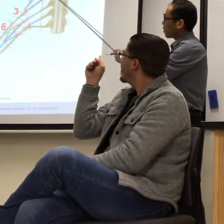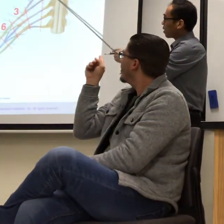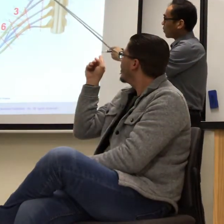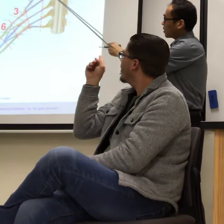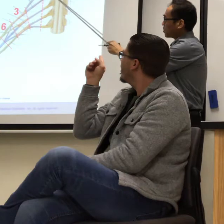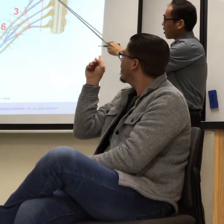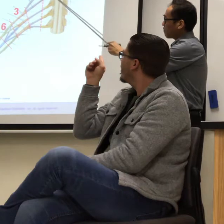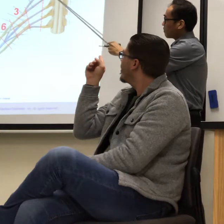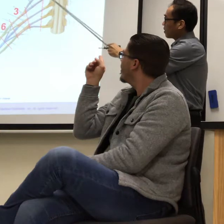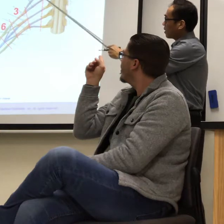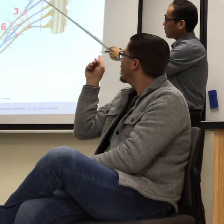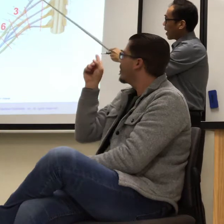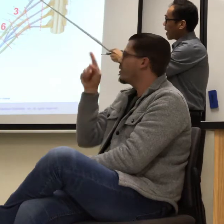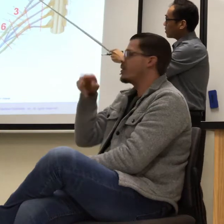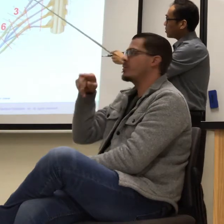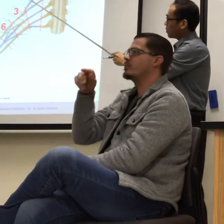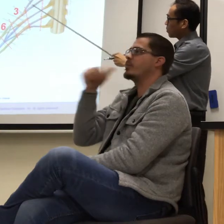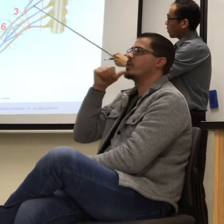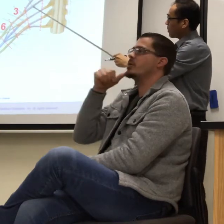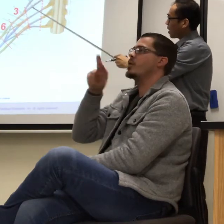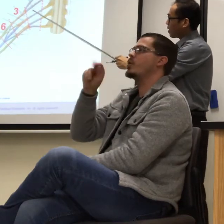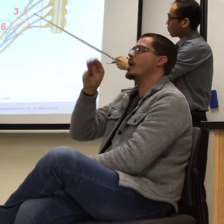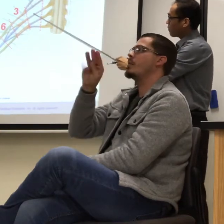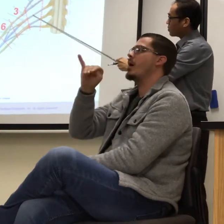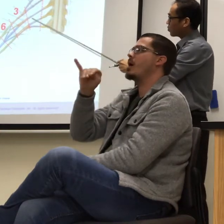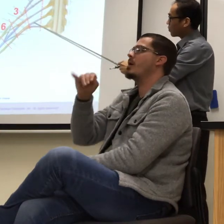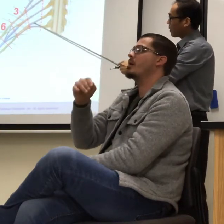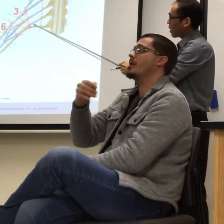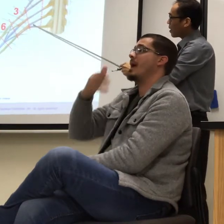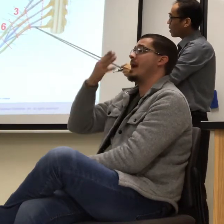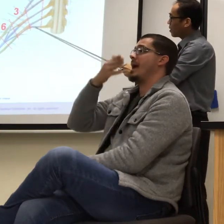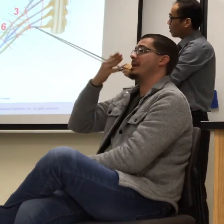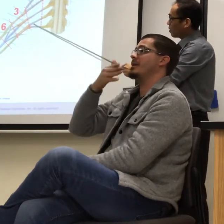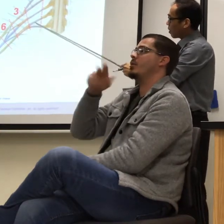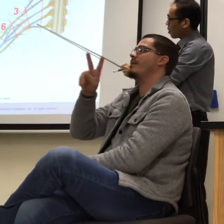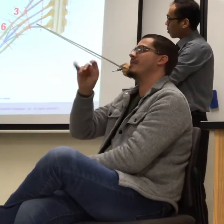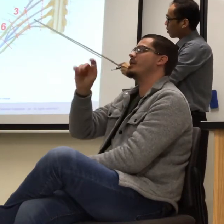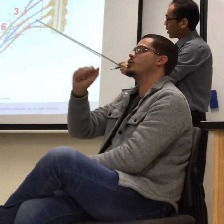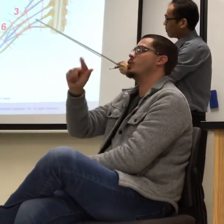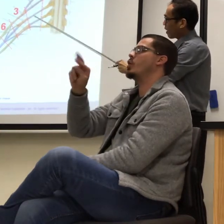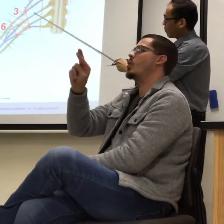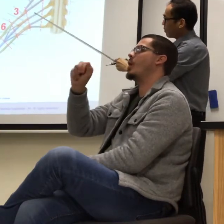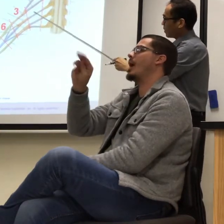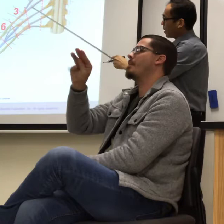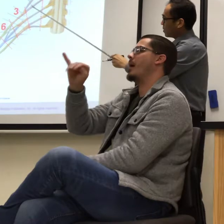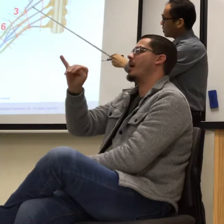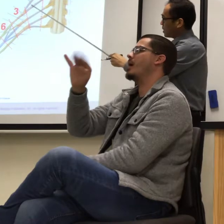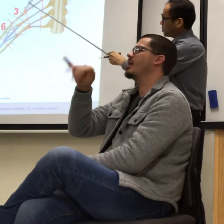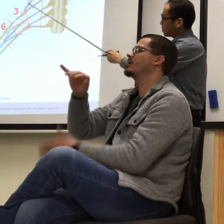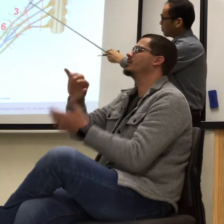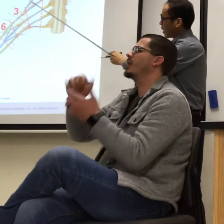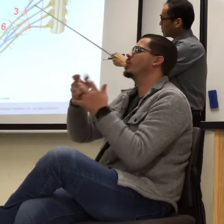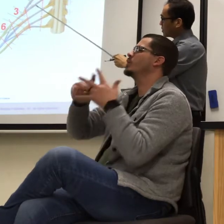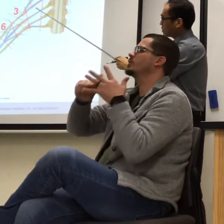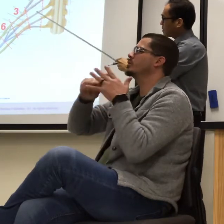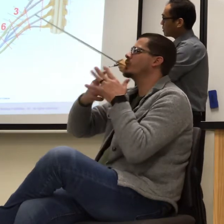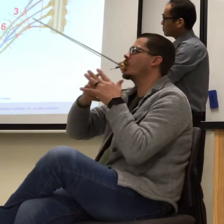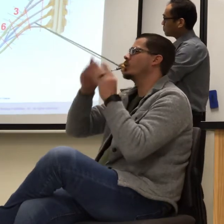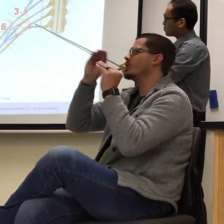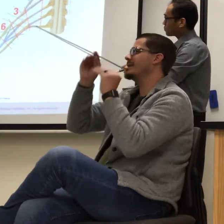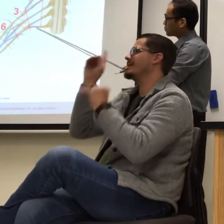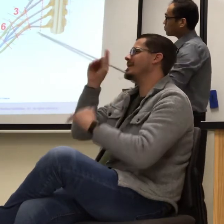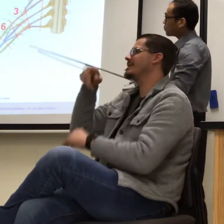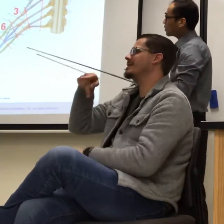dorsal rami are branching off. The anterior rami or ventral rami are kind of how we begin to teach this plexus.